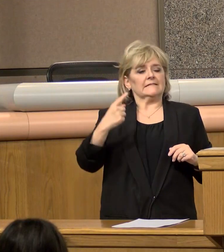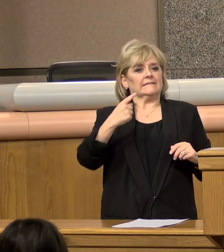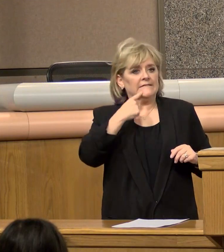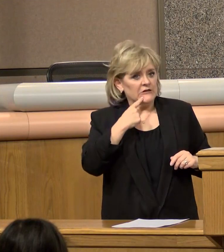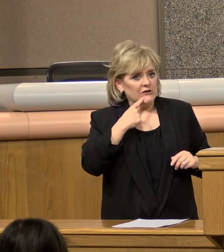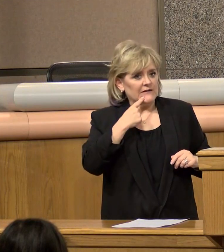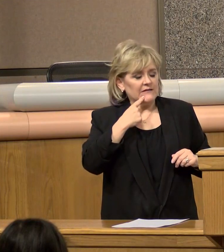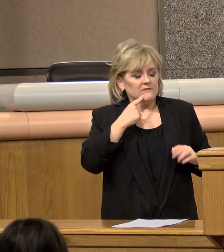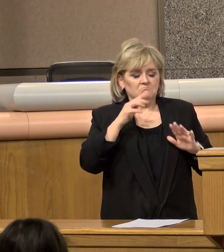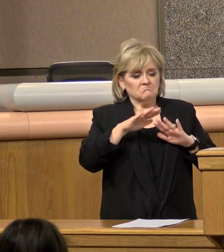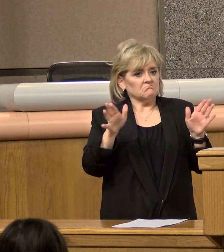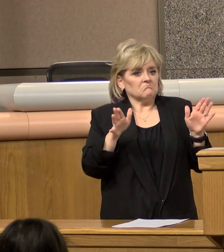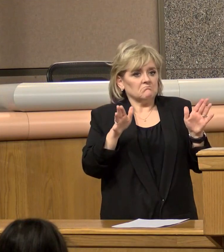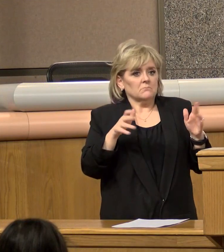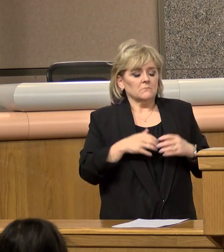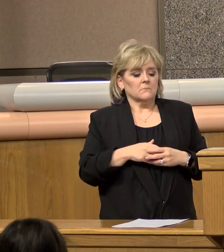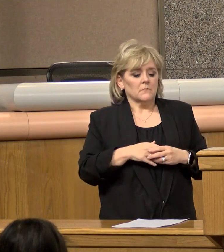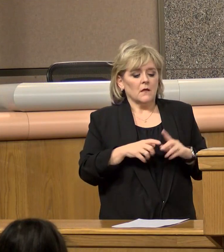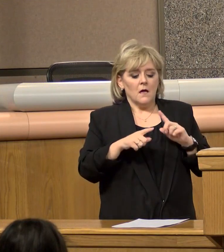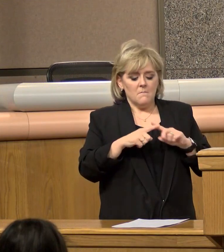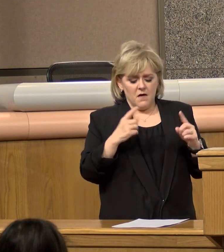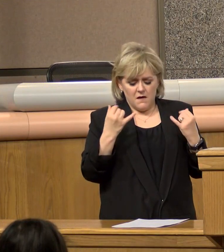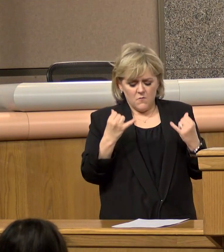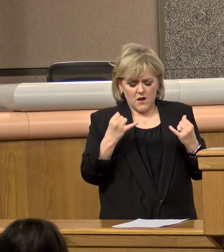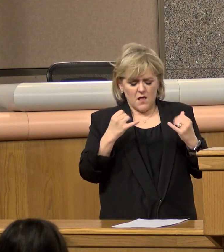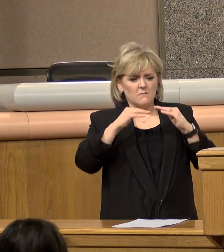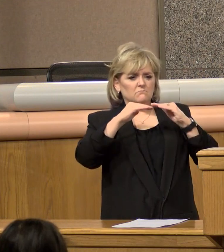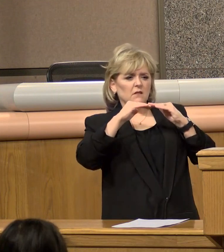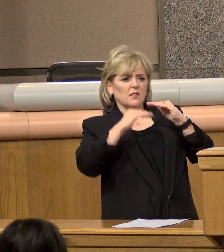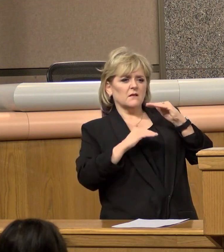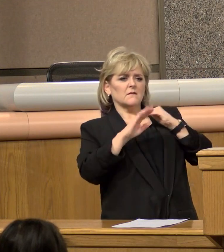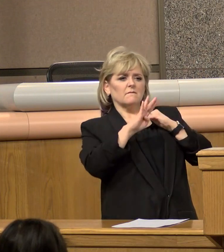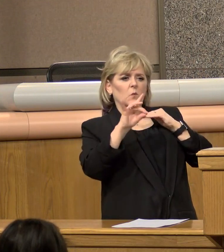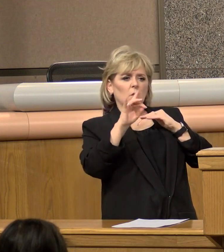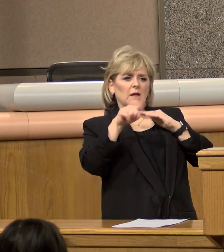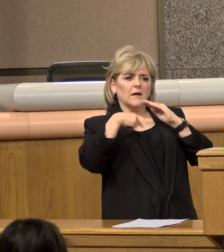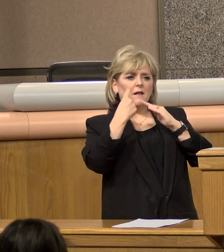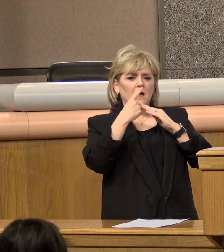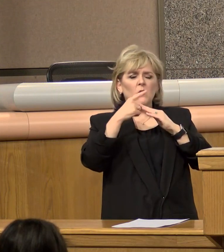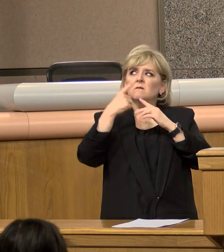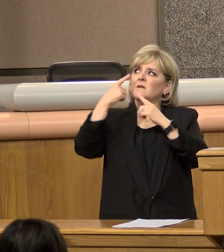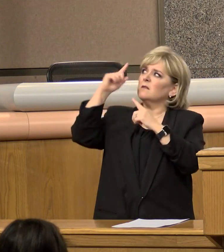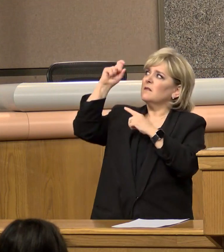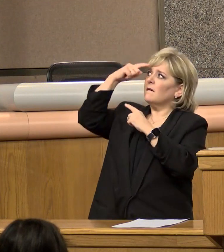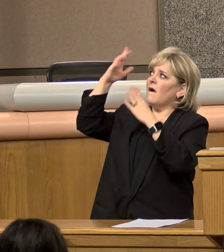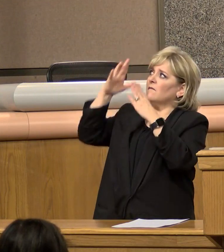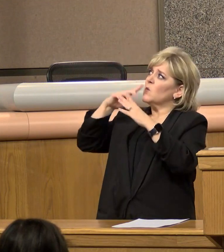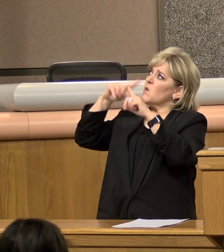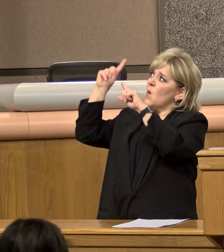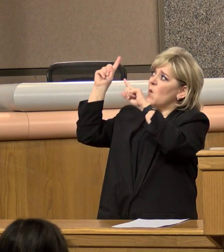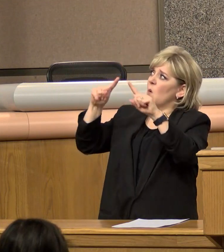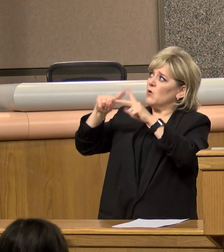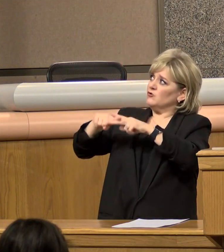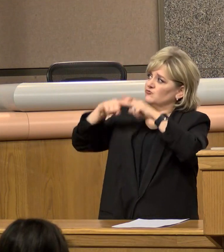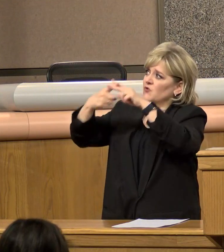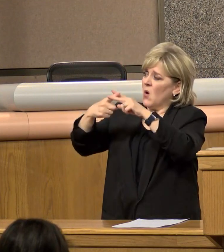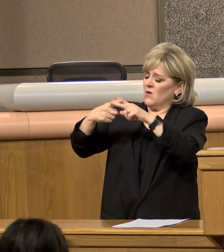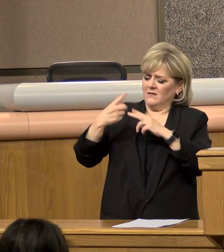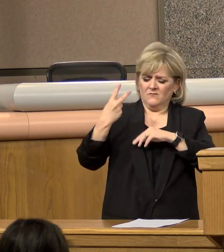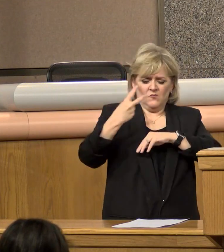But I think it's been less than 48 hours since the governor's order went into place.